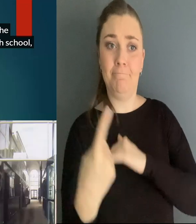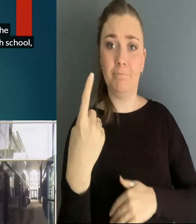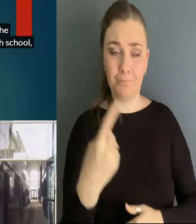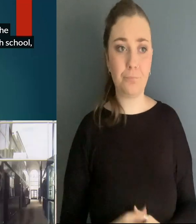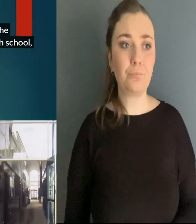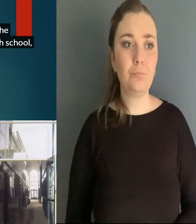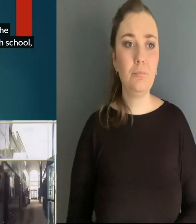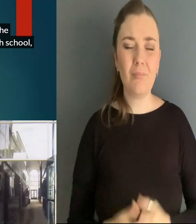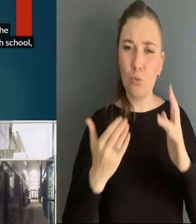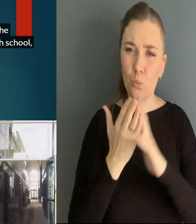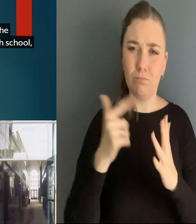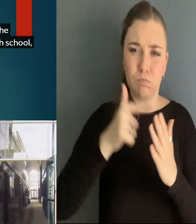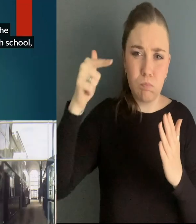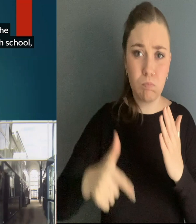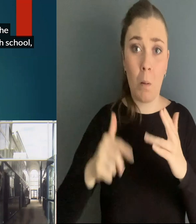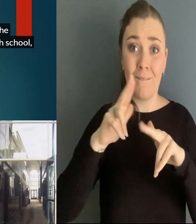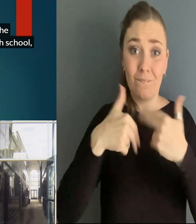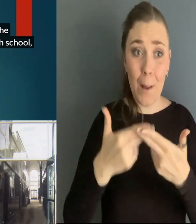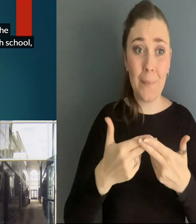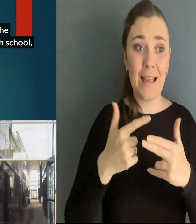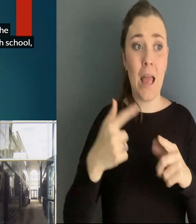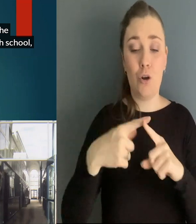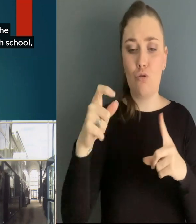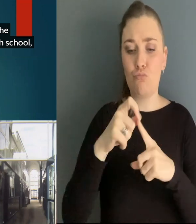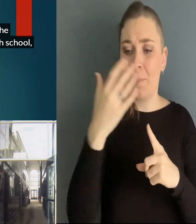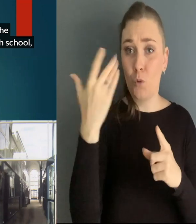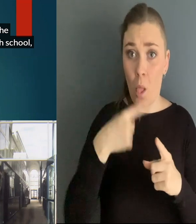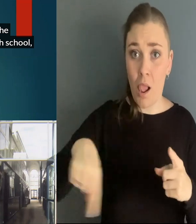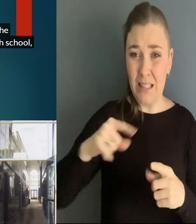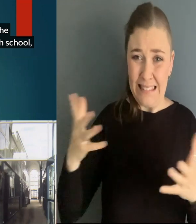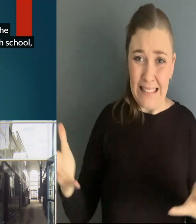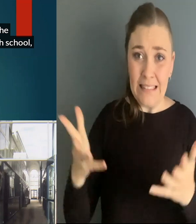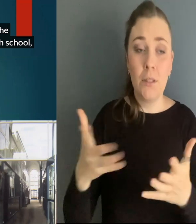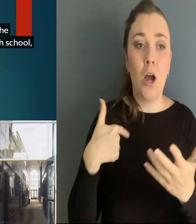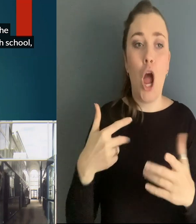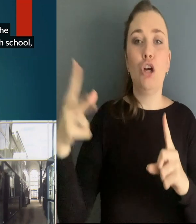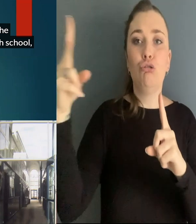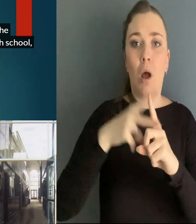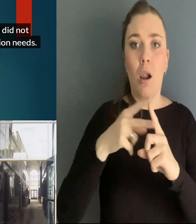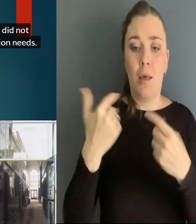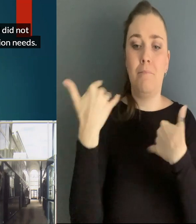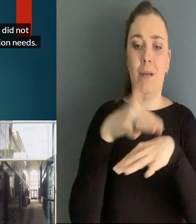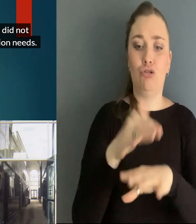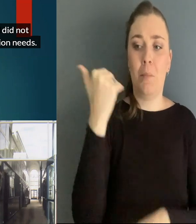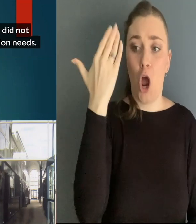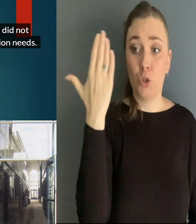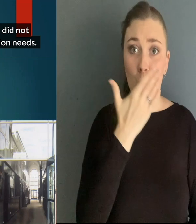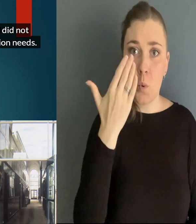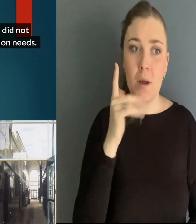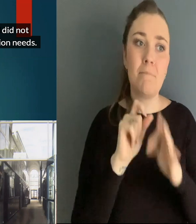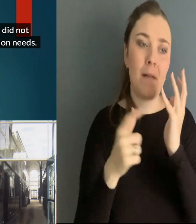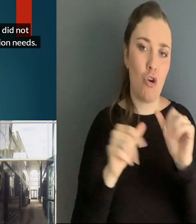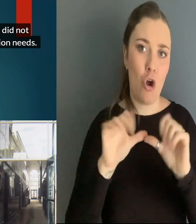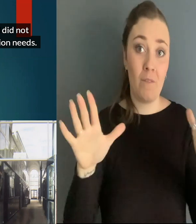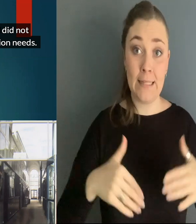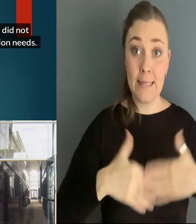through intensive efforts from family in the primary school i was enrolled in a mainstream high school but it was obvious